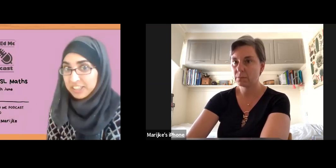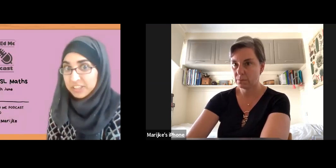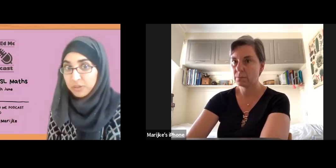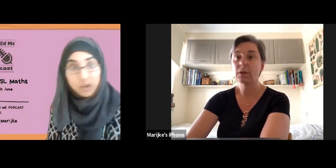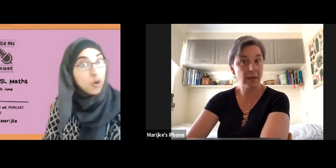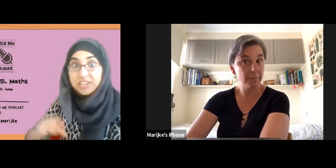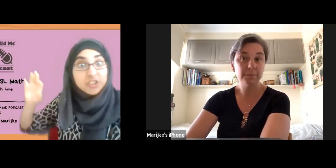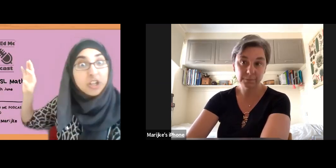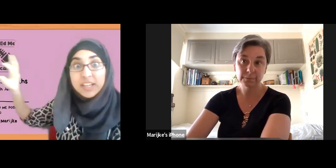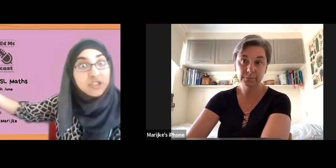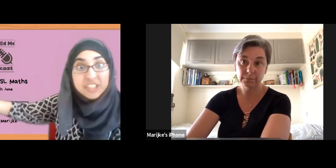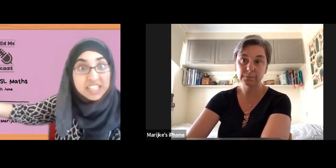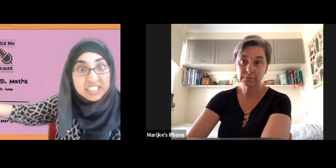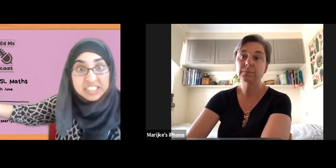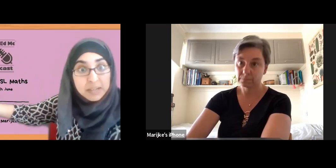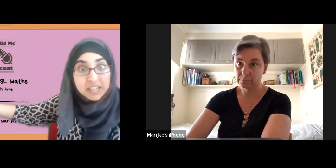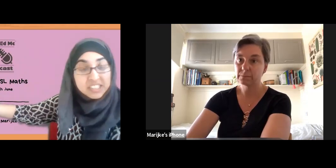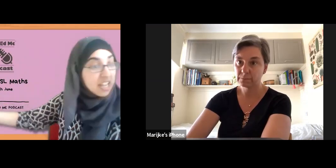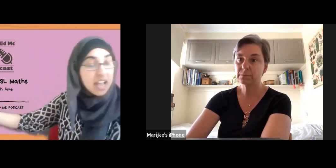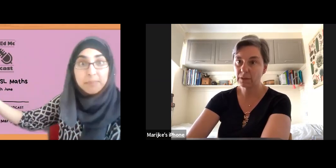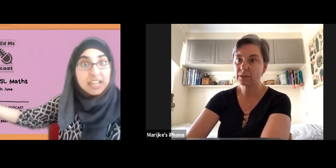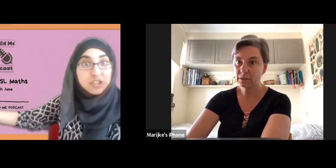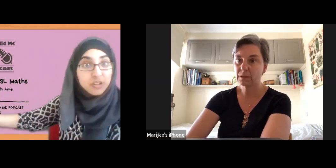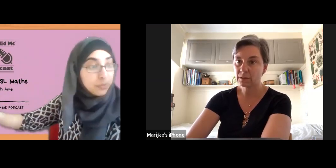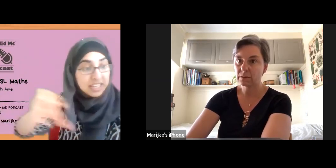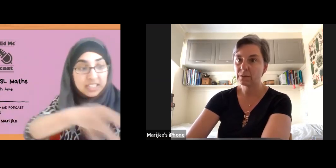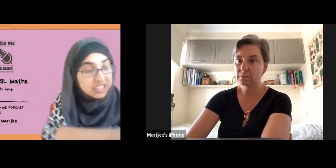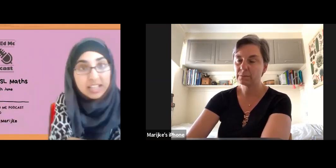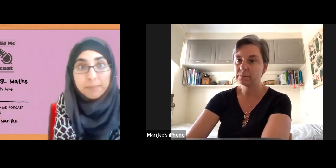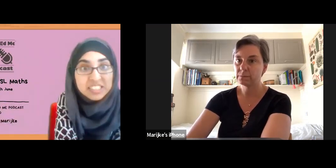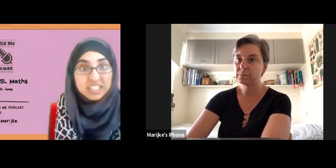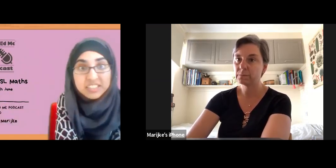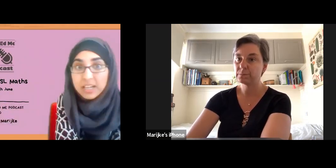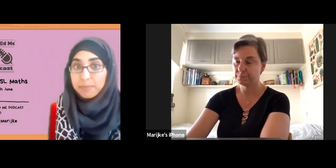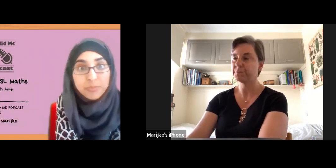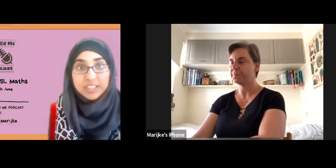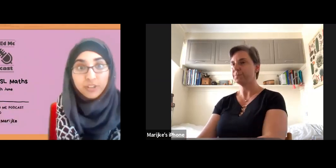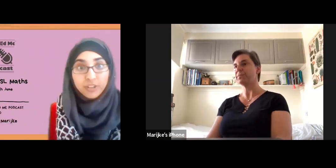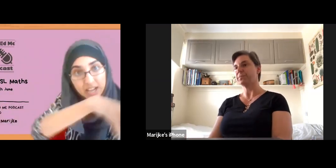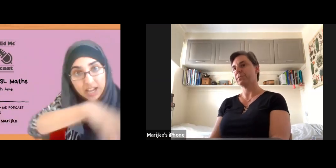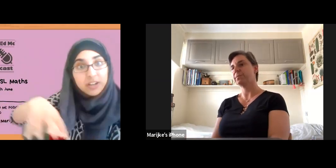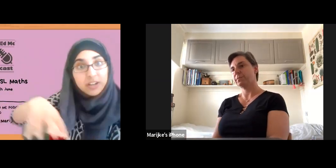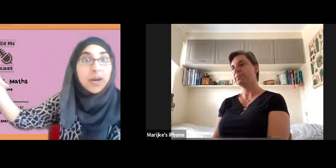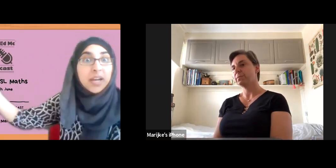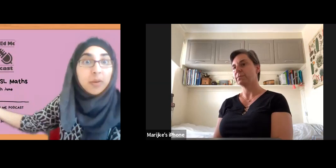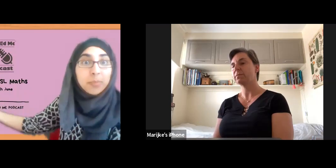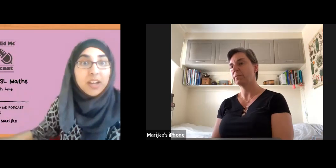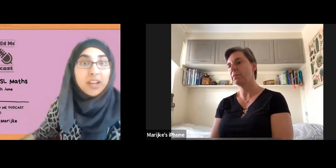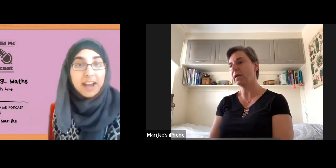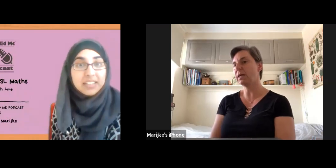a school. We're just going to look at the GCSE syllabus and make sure that we can understand the basics at that primary level and work our way up. Yeah, exactly.